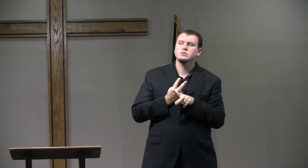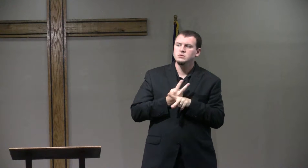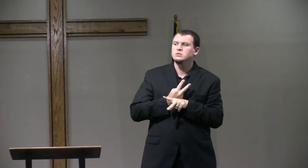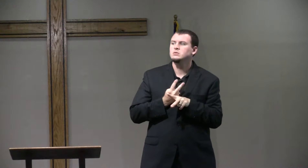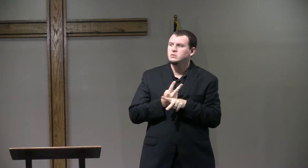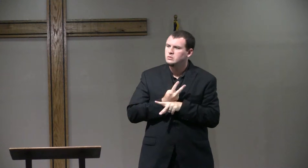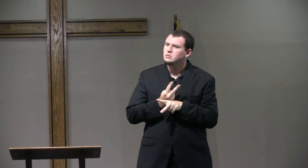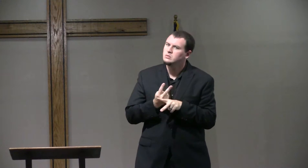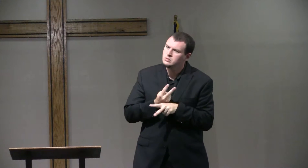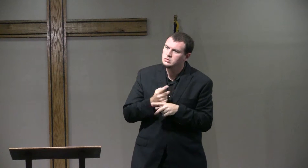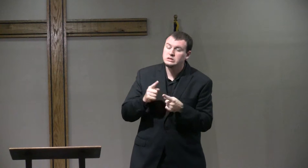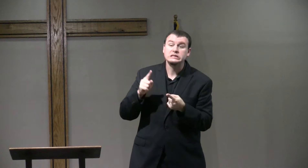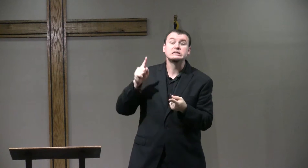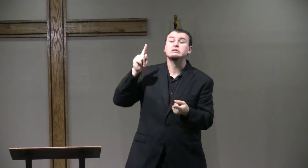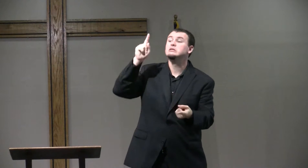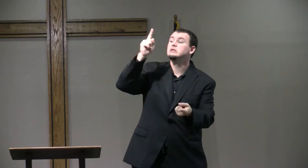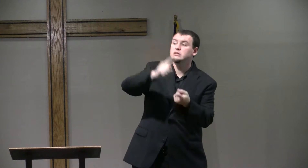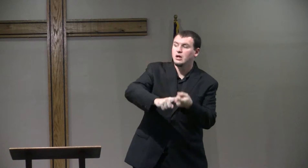It could get worse